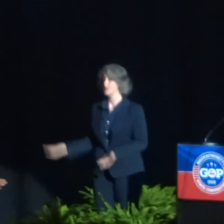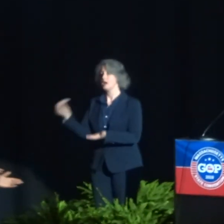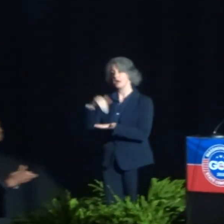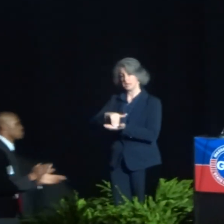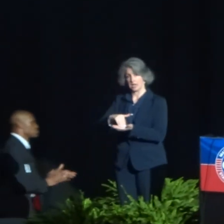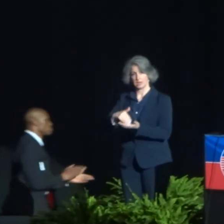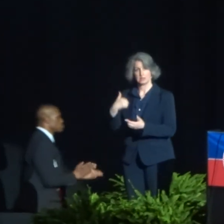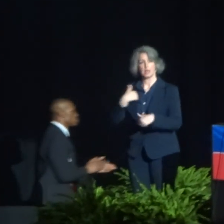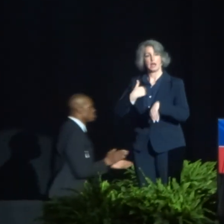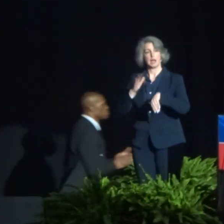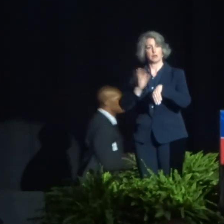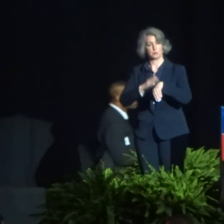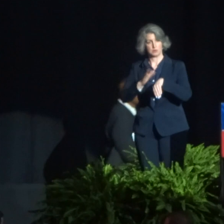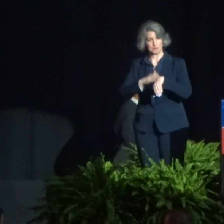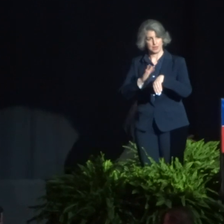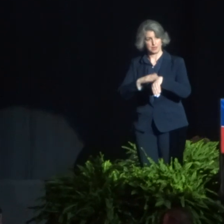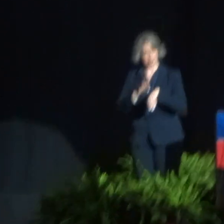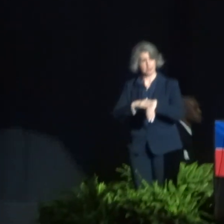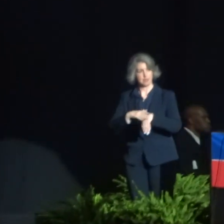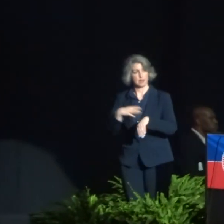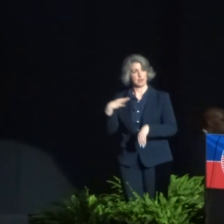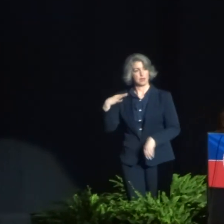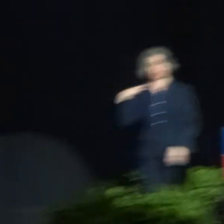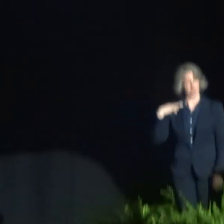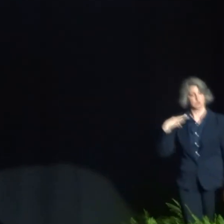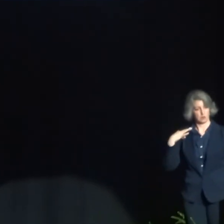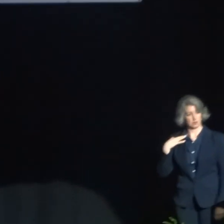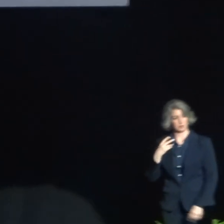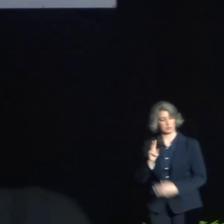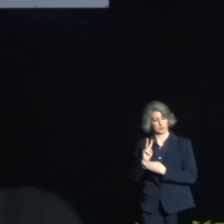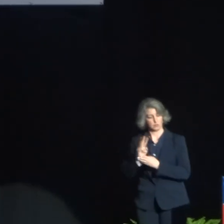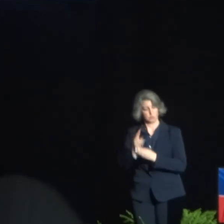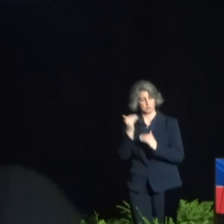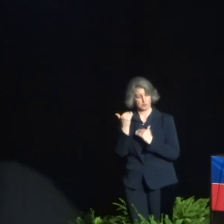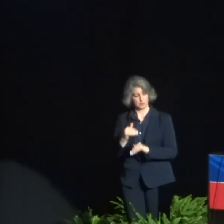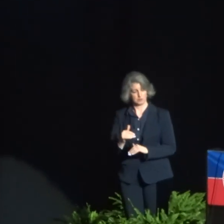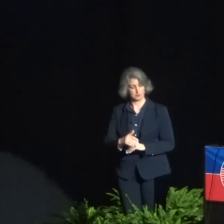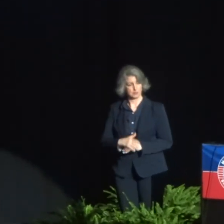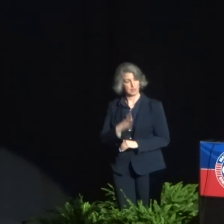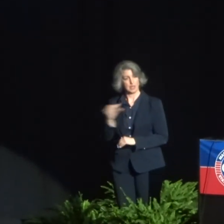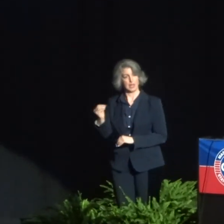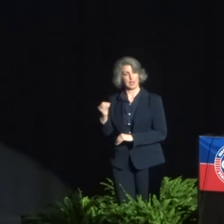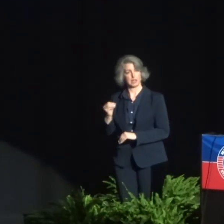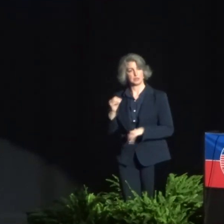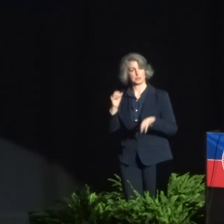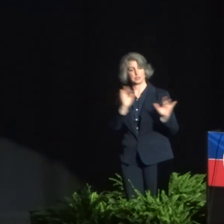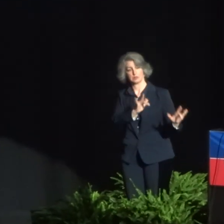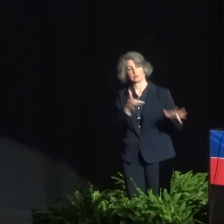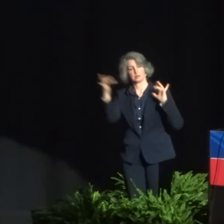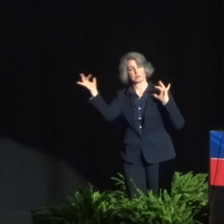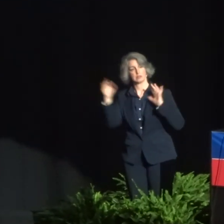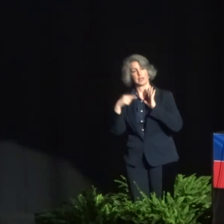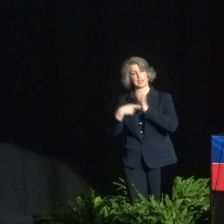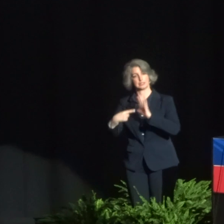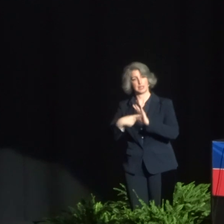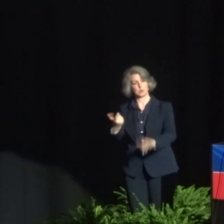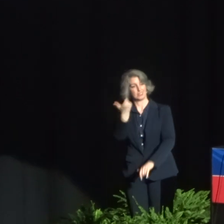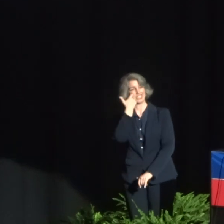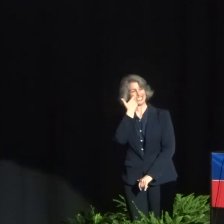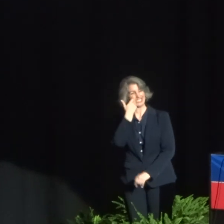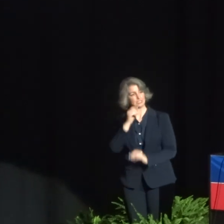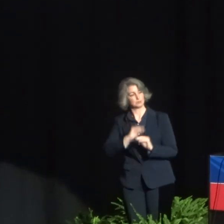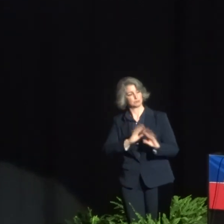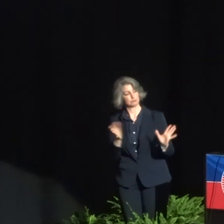would remind the nominator of the two-minute time limit and the sterling examples we have recently seen.